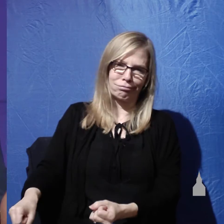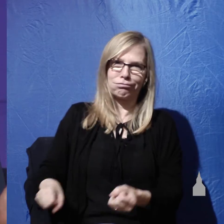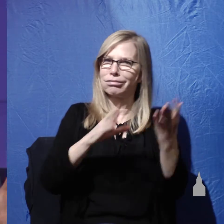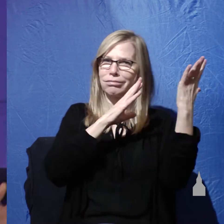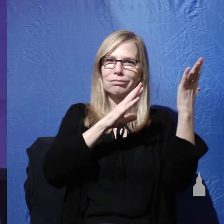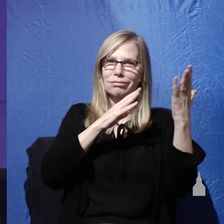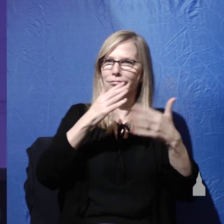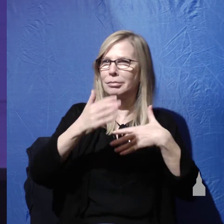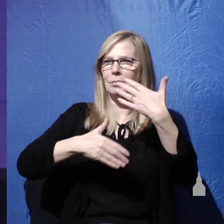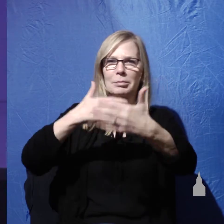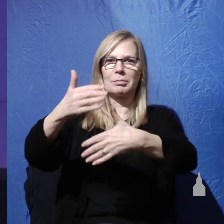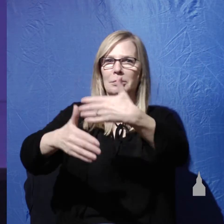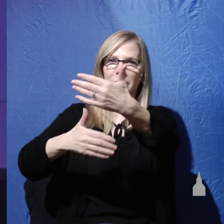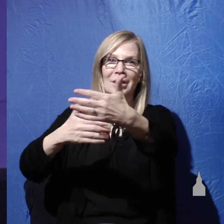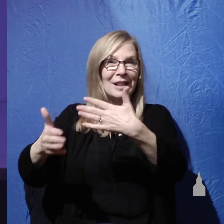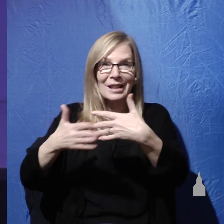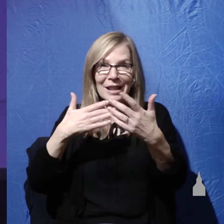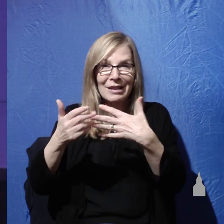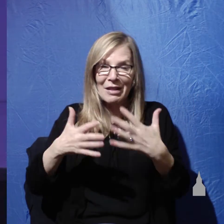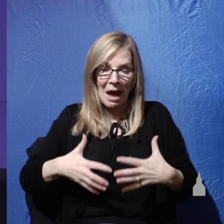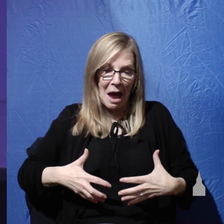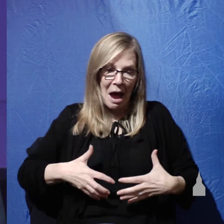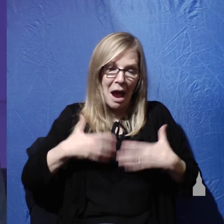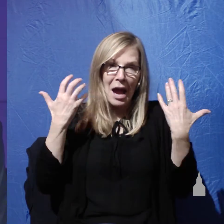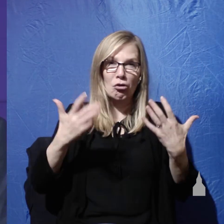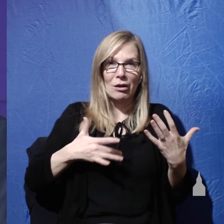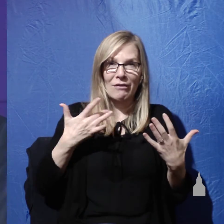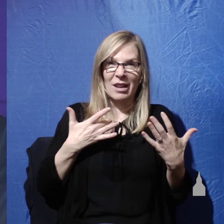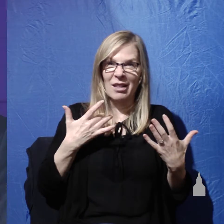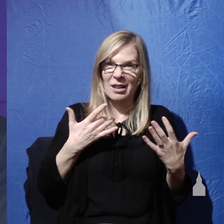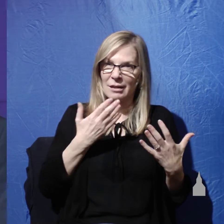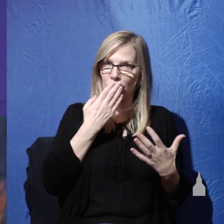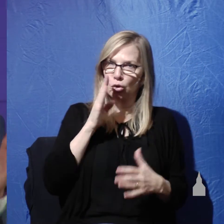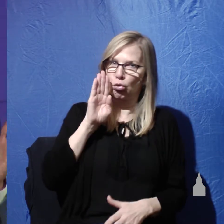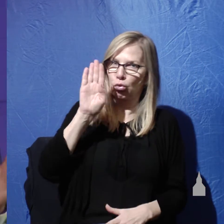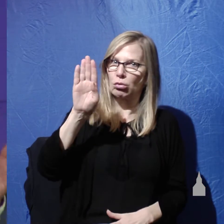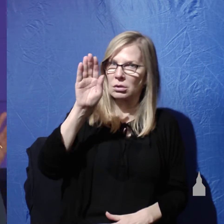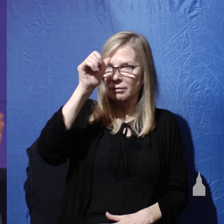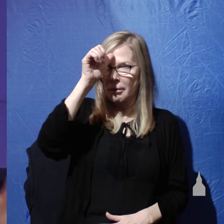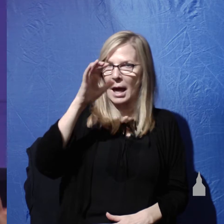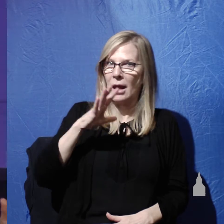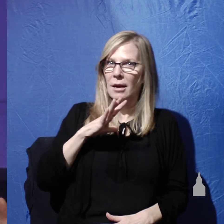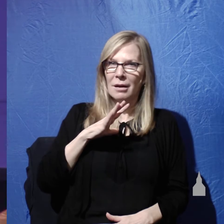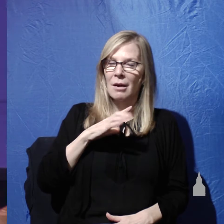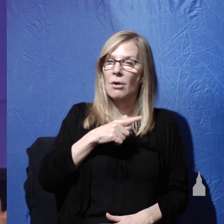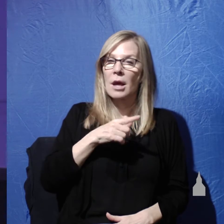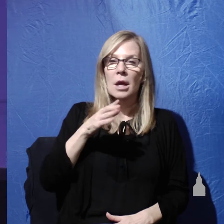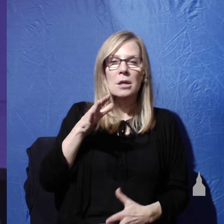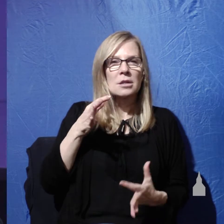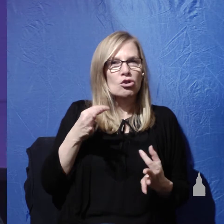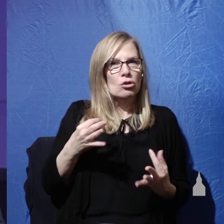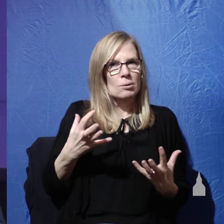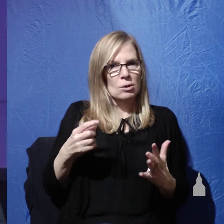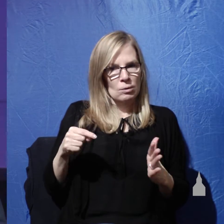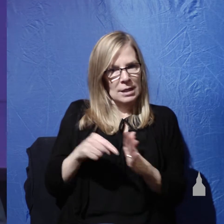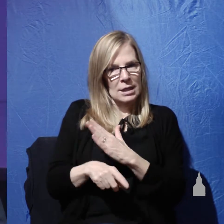overcome. Even the angry hostility of the men of Jerusalem, men who were so determined to end Paul's life that they tried